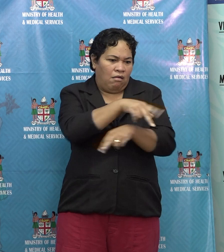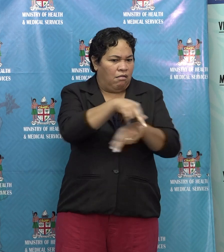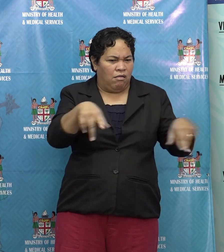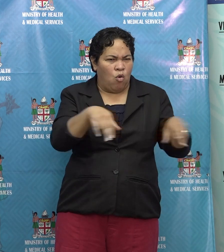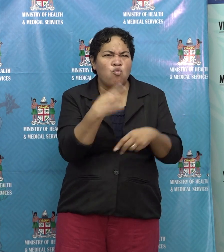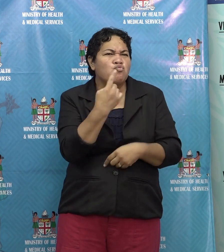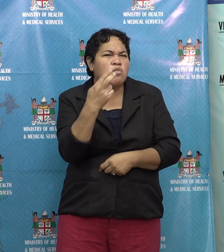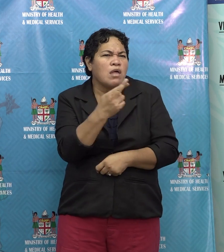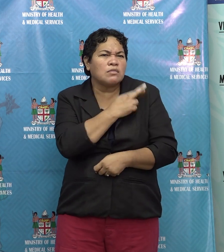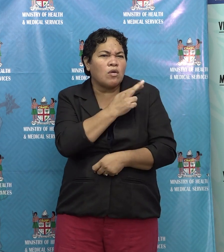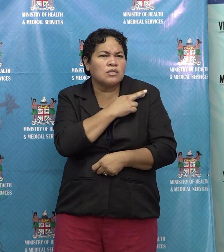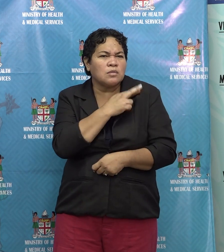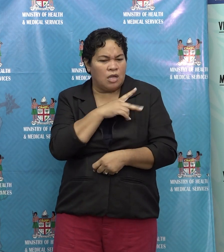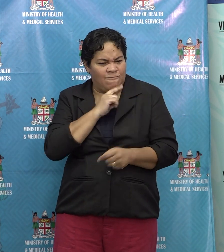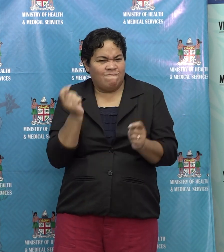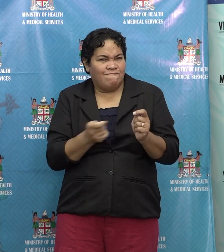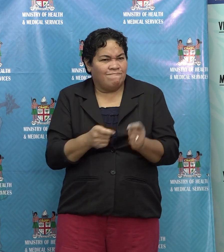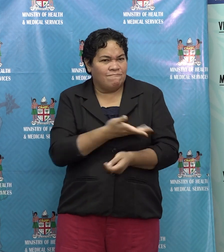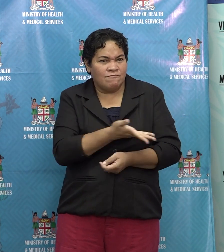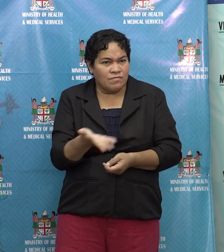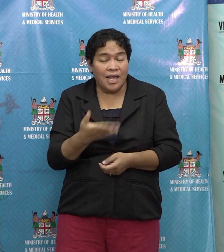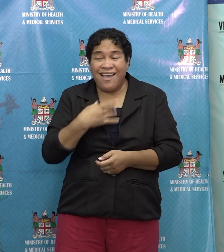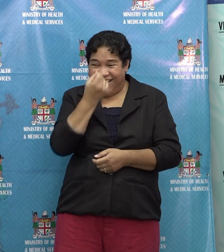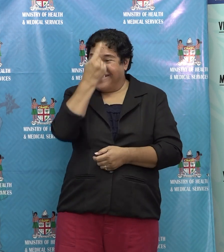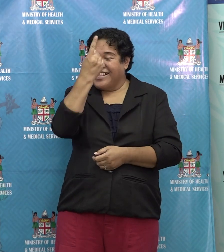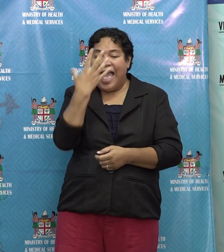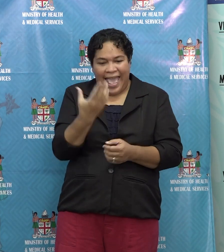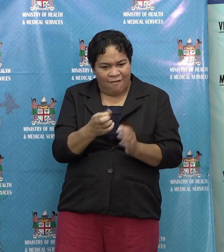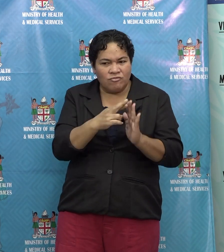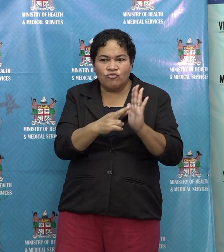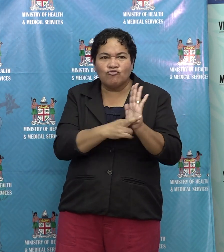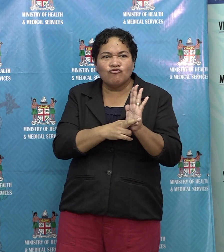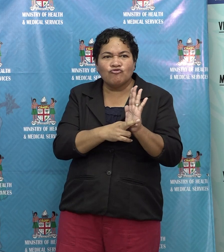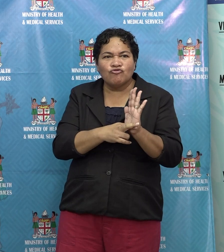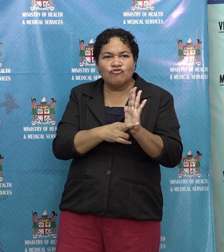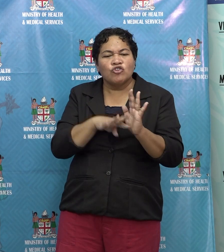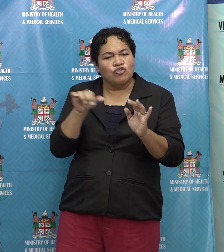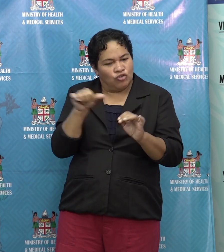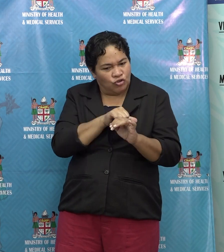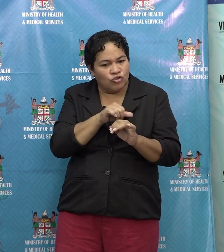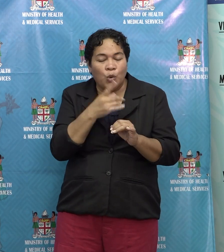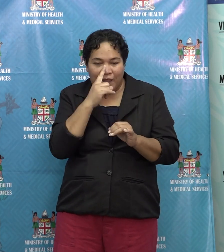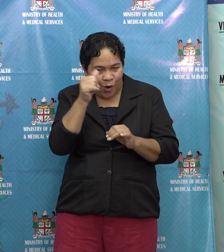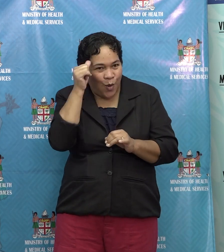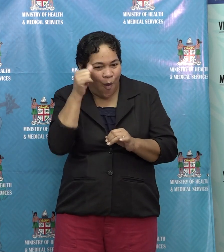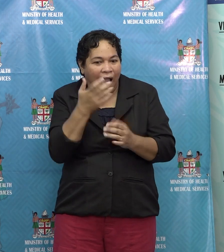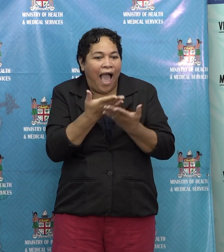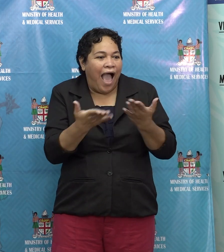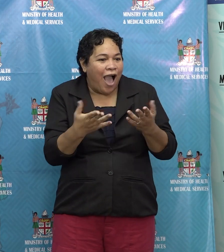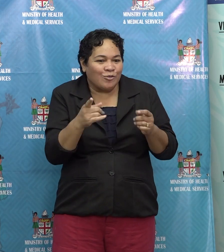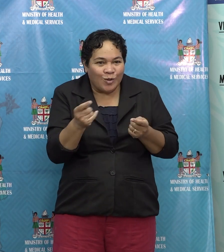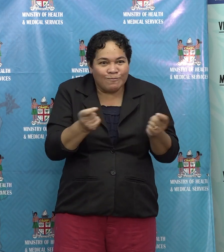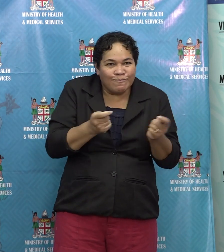accountable or taken to task for this. I understand measures have been put in place to establish the whereabouts of these people,